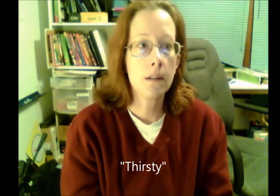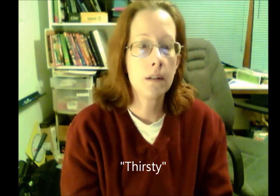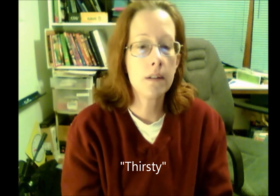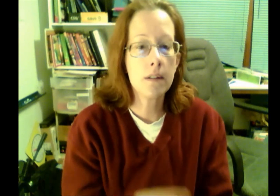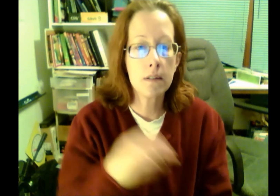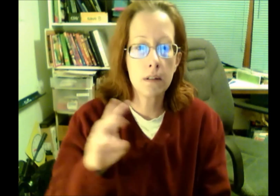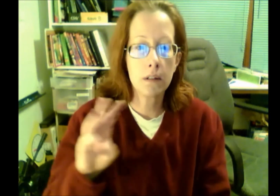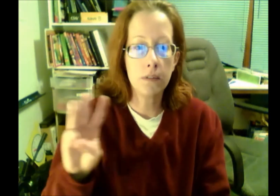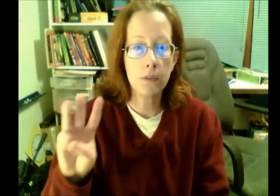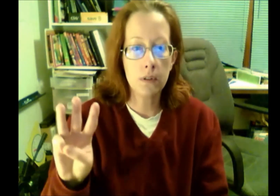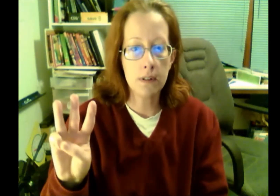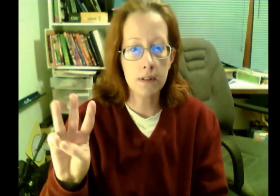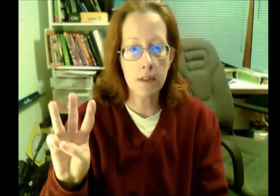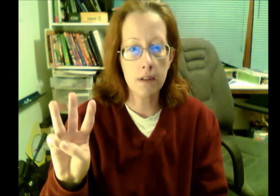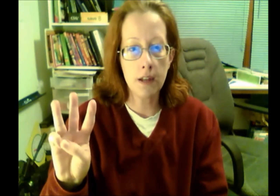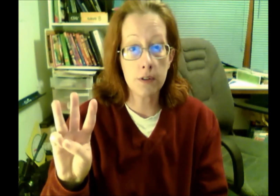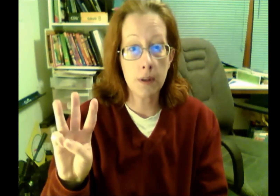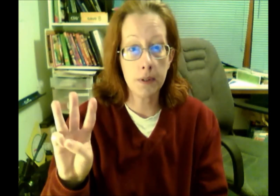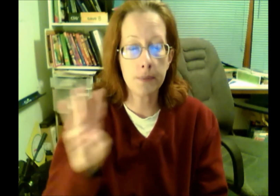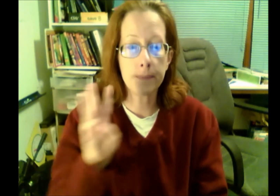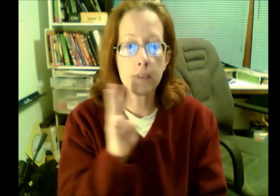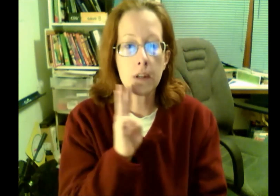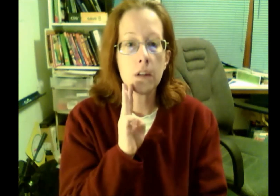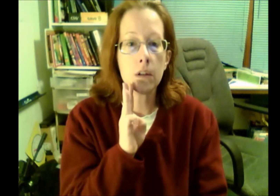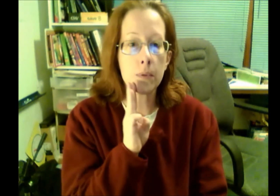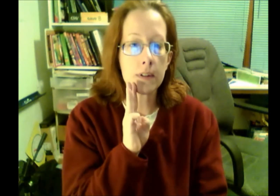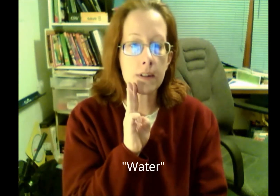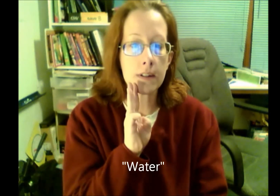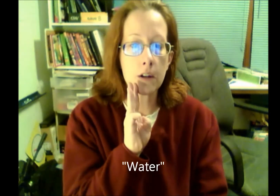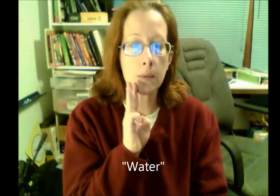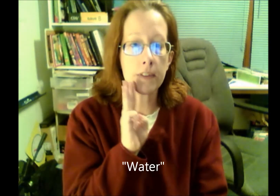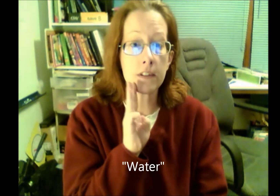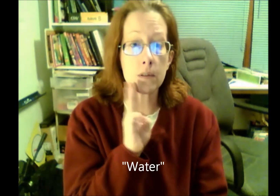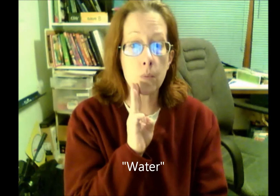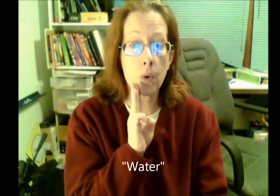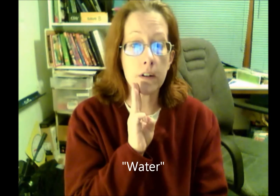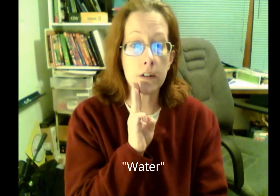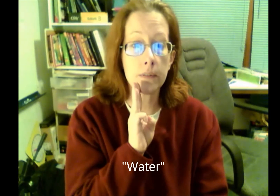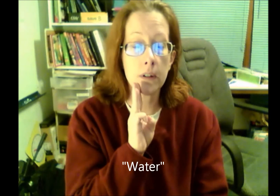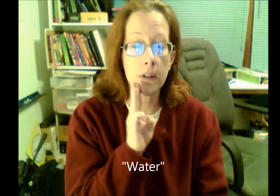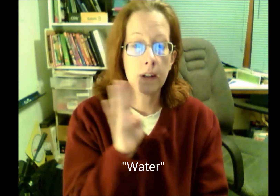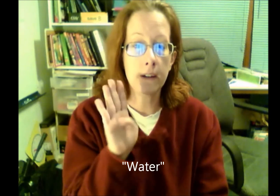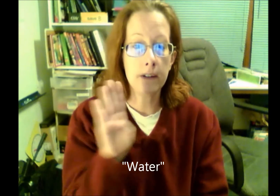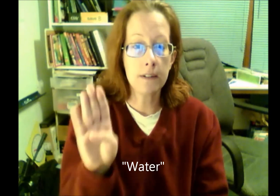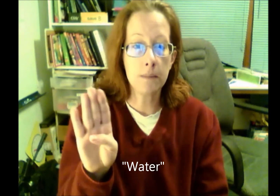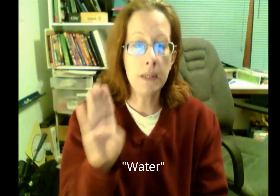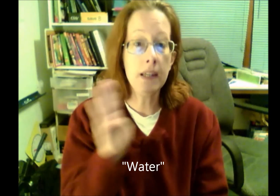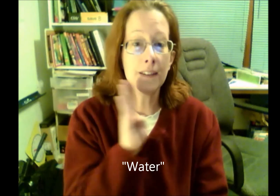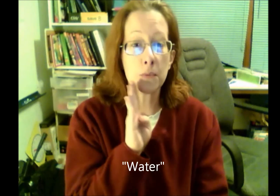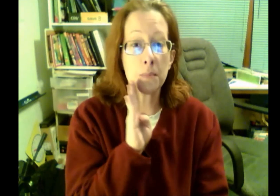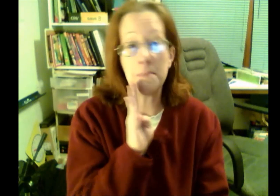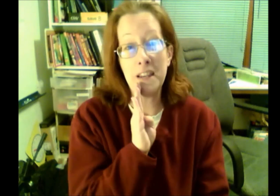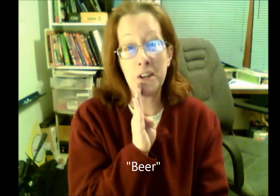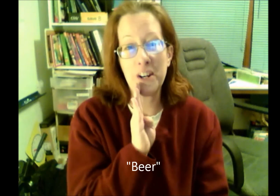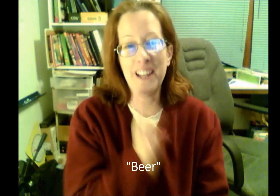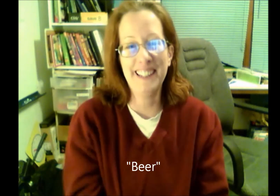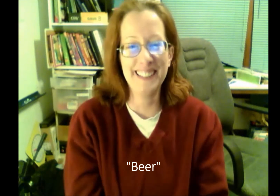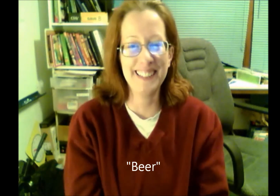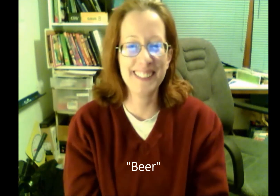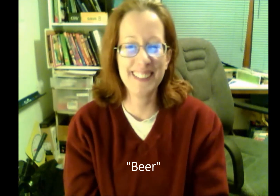This, is the letter W. You put this on the side of your mouth, this is water. And this is B, this would be beer.